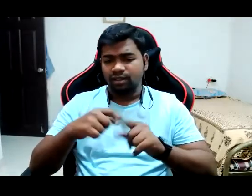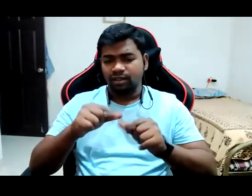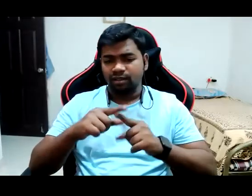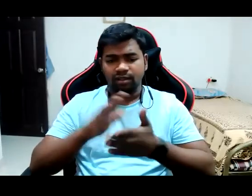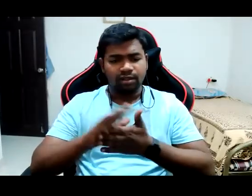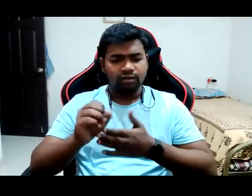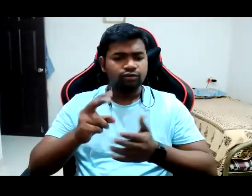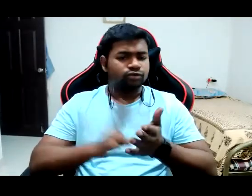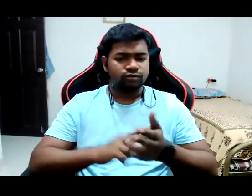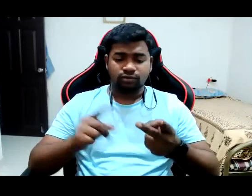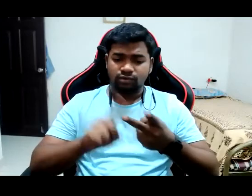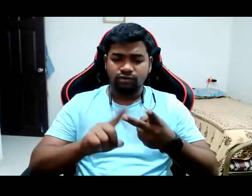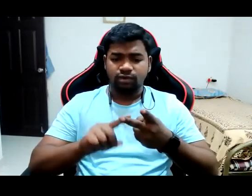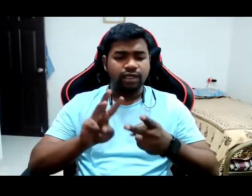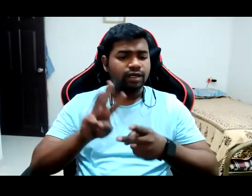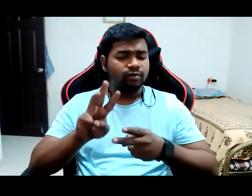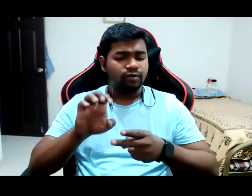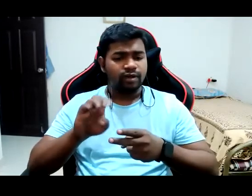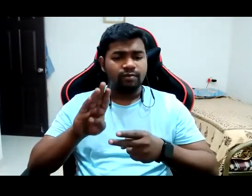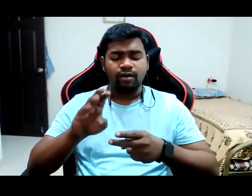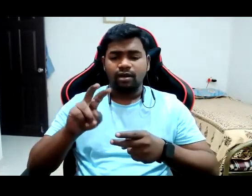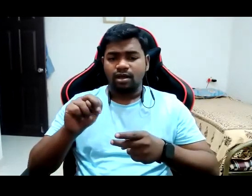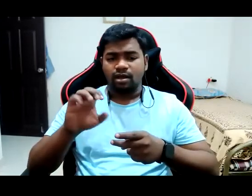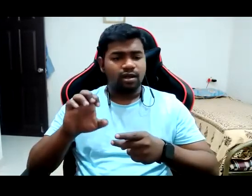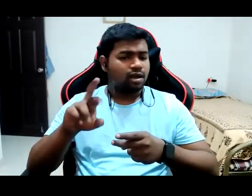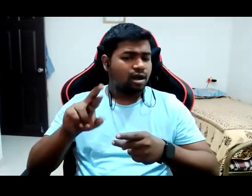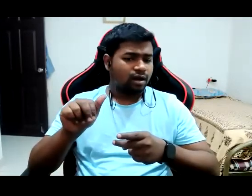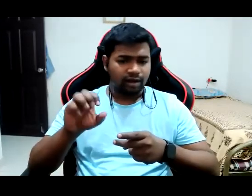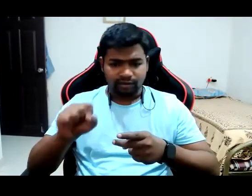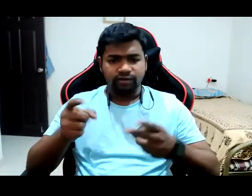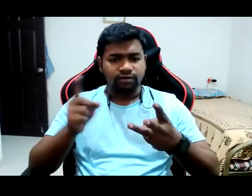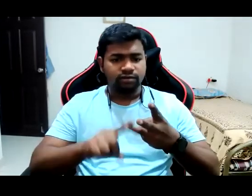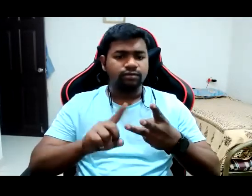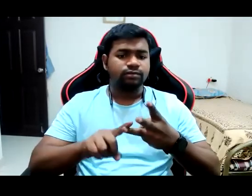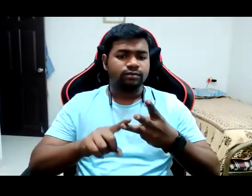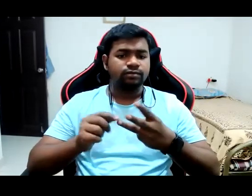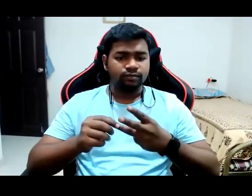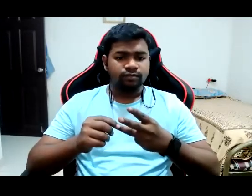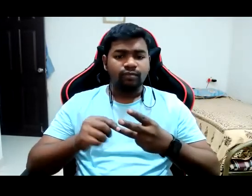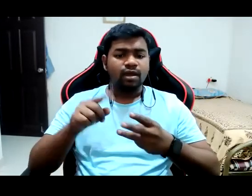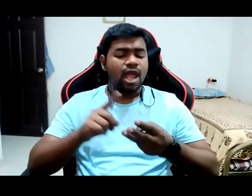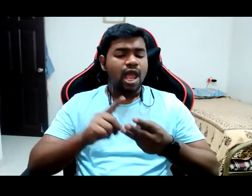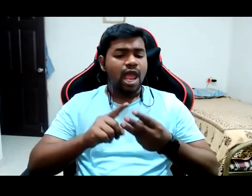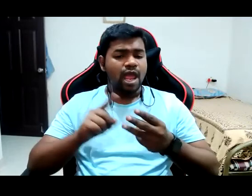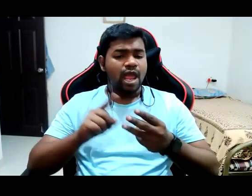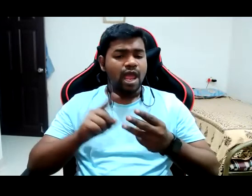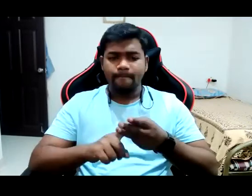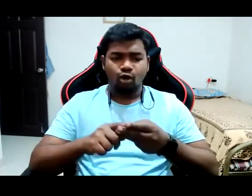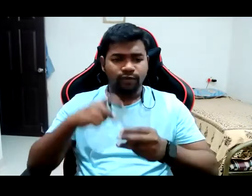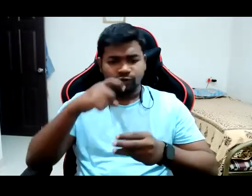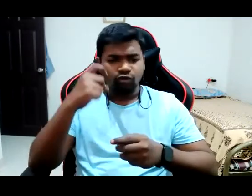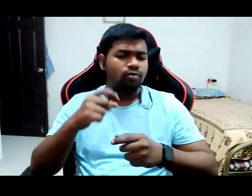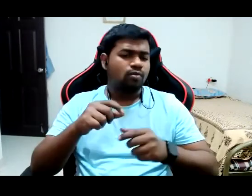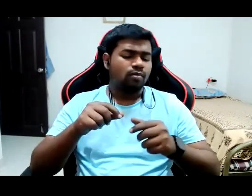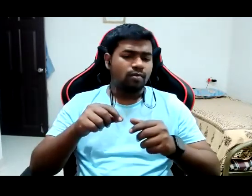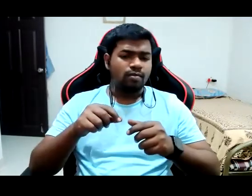are the webinars. And the third component is essentially inclusive hiring / employment opportunities. These are the three components that we'll be talking